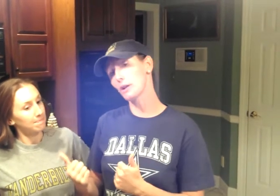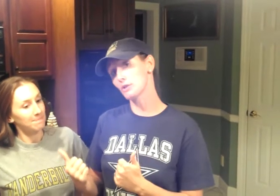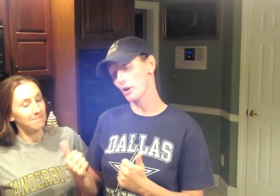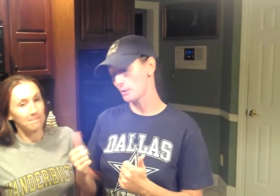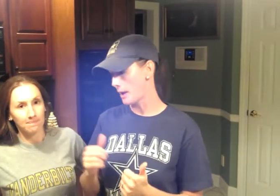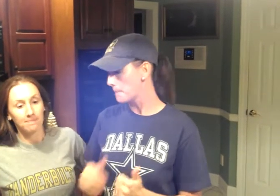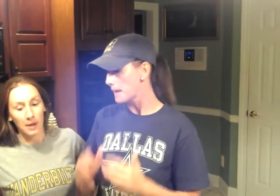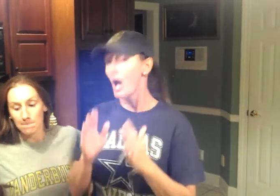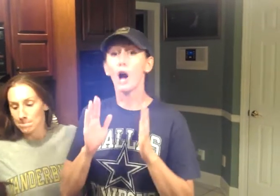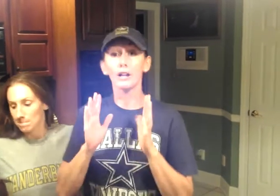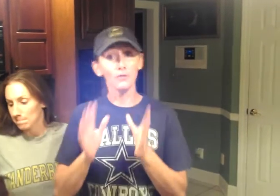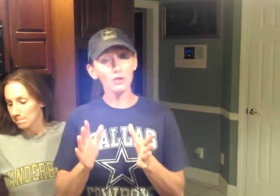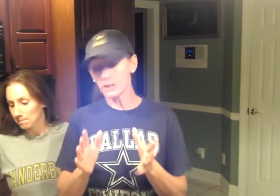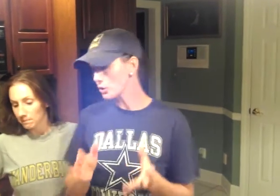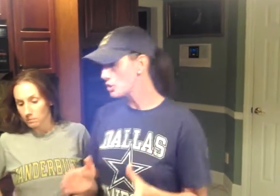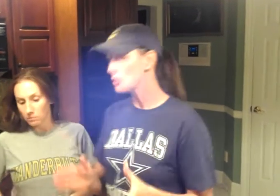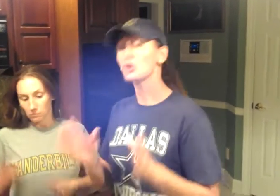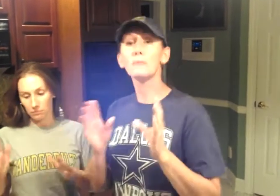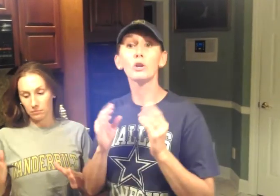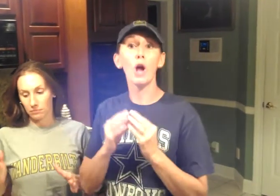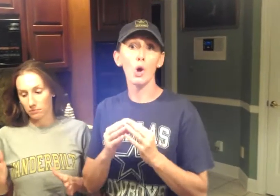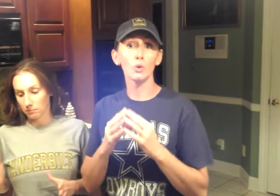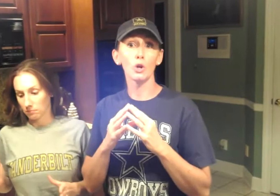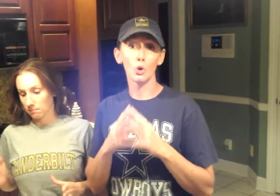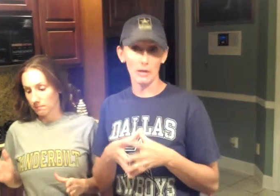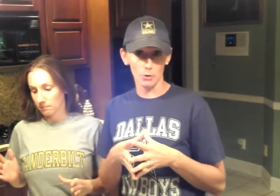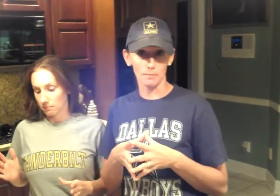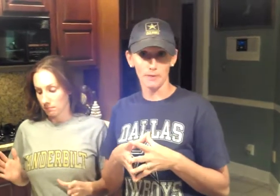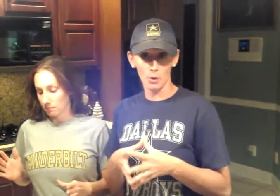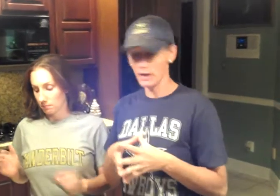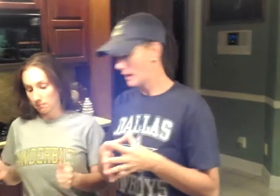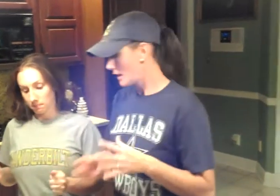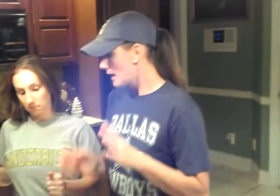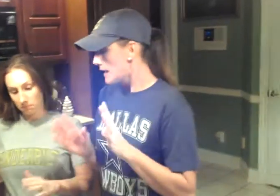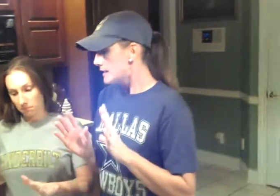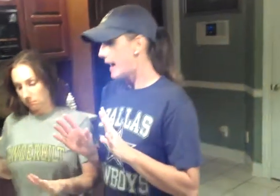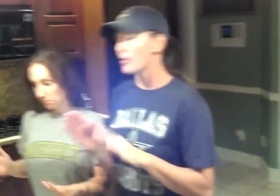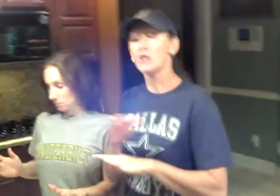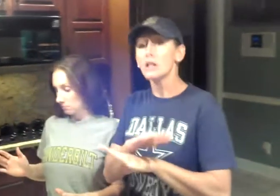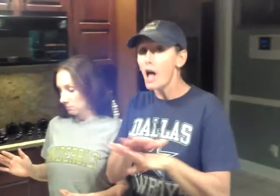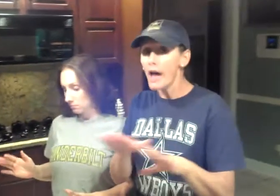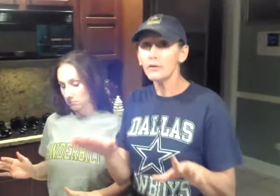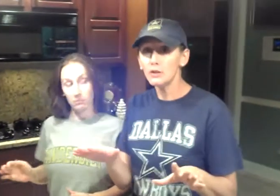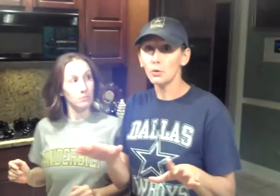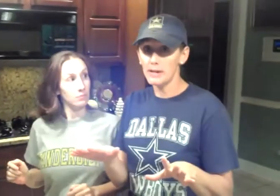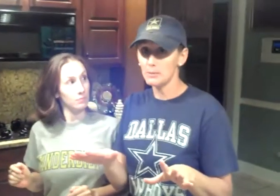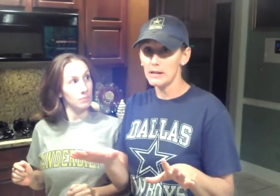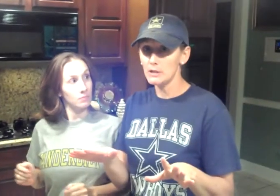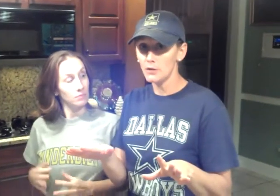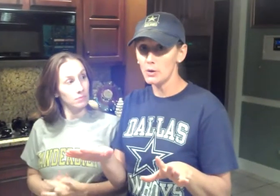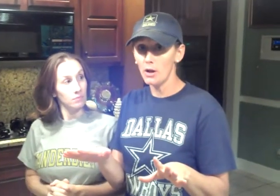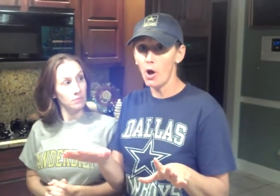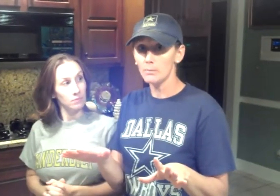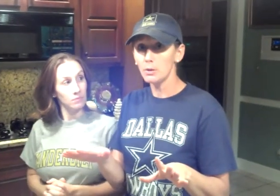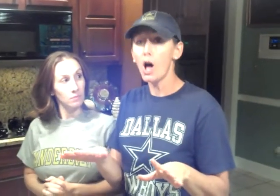was talking about. Okay. All right, the first thing you're gonna do is you're gonna make your own creamer, okay? Now, there's a lot of different recipes floating on